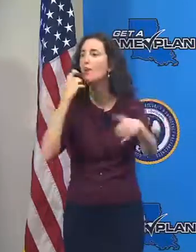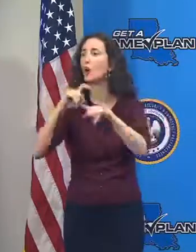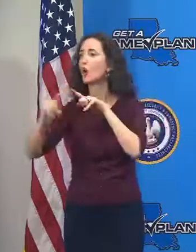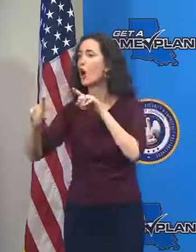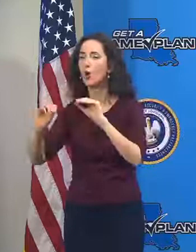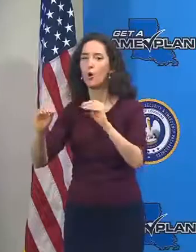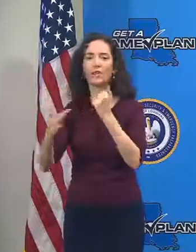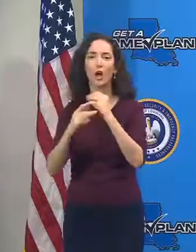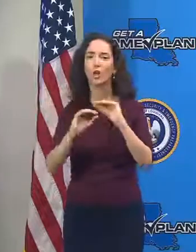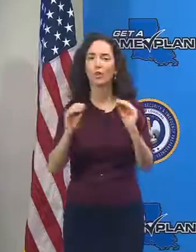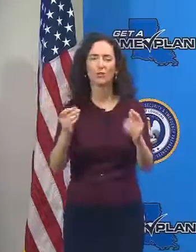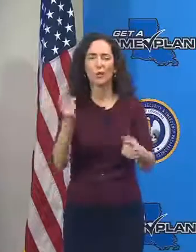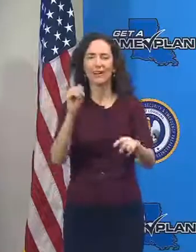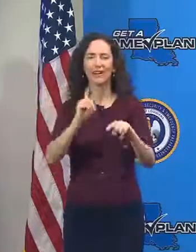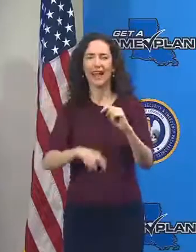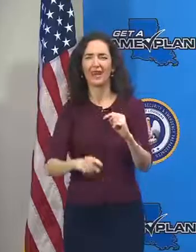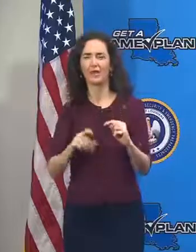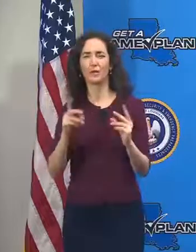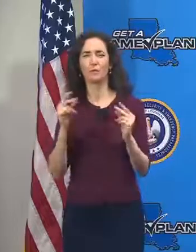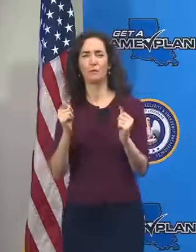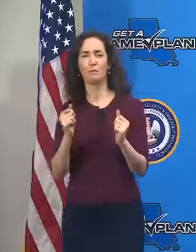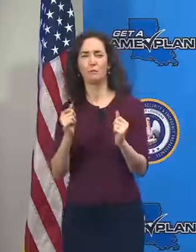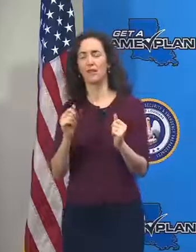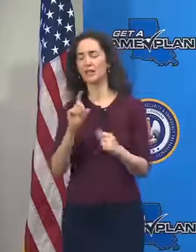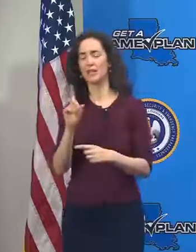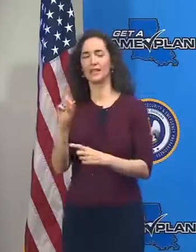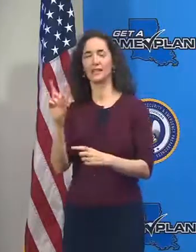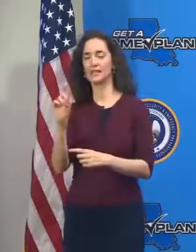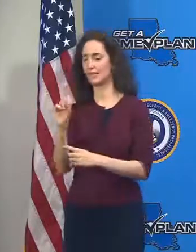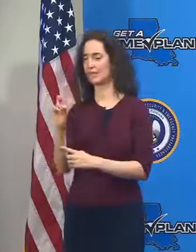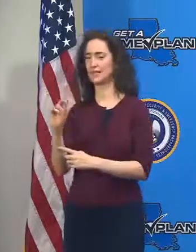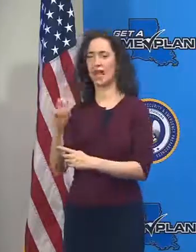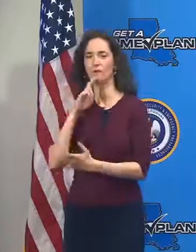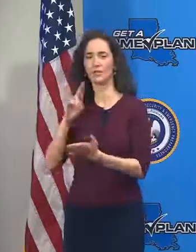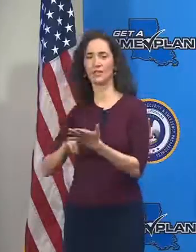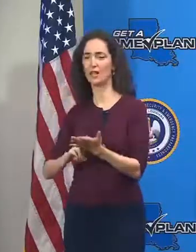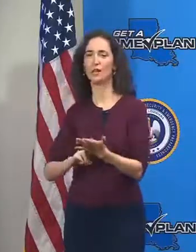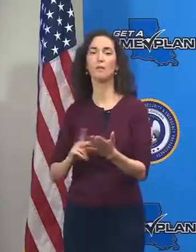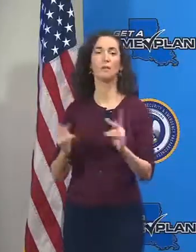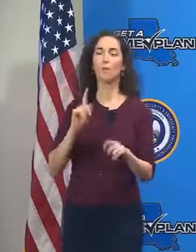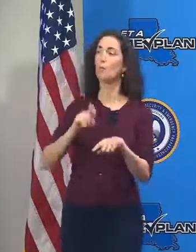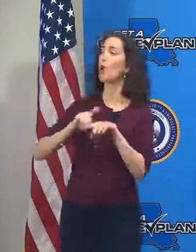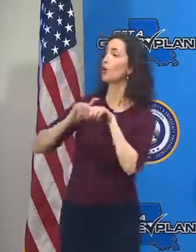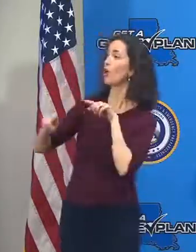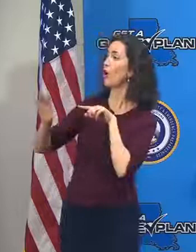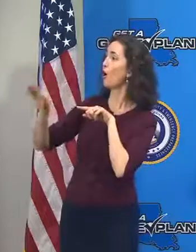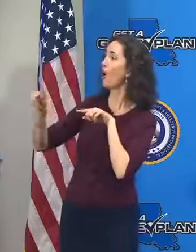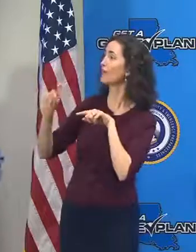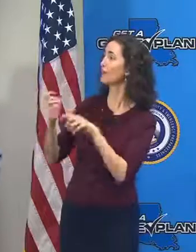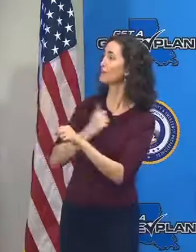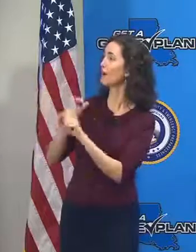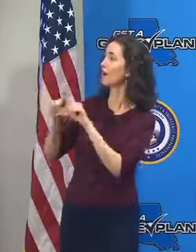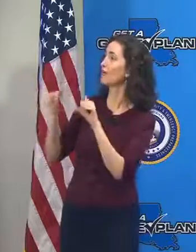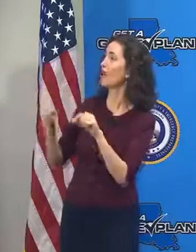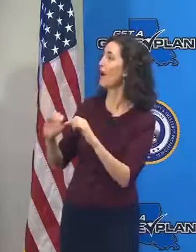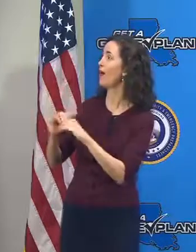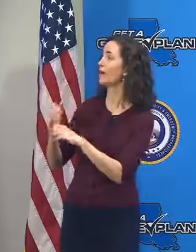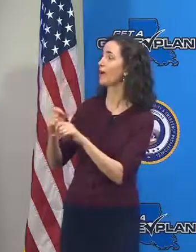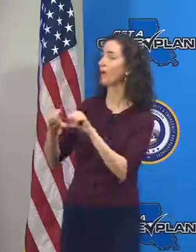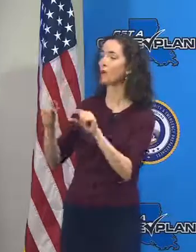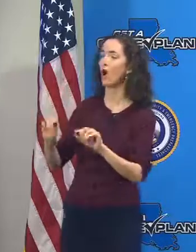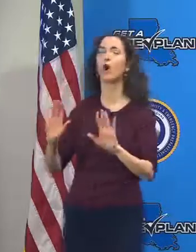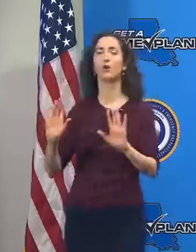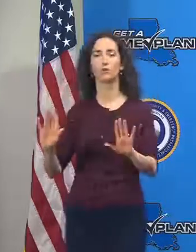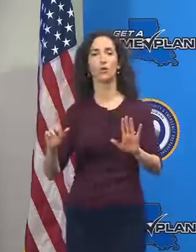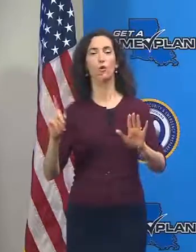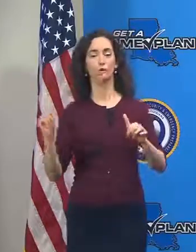no technology. People have to be able to call in to get their DSNAP cards. And so it's